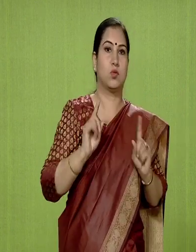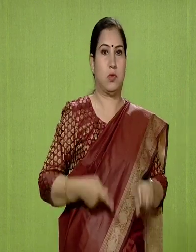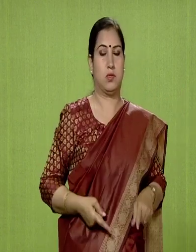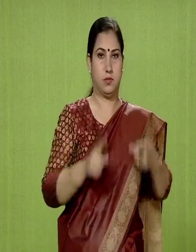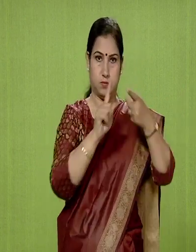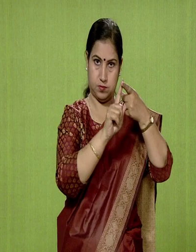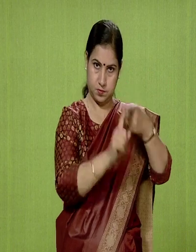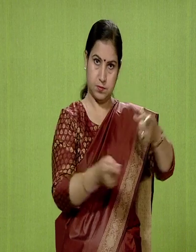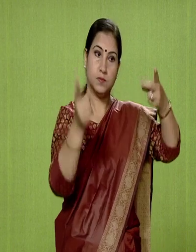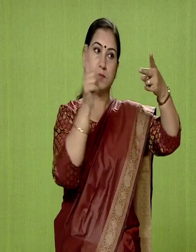The second point was